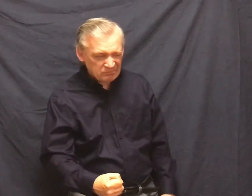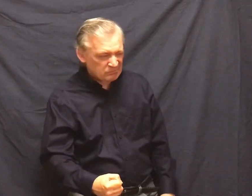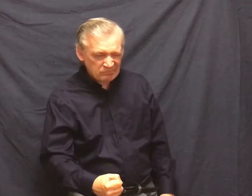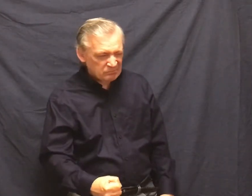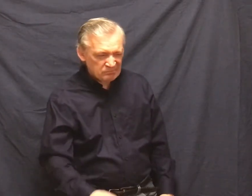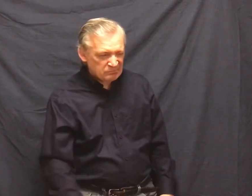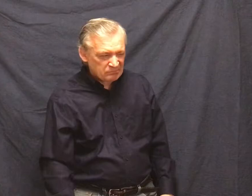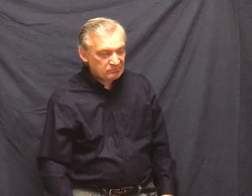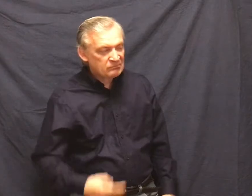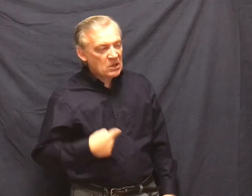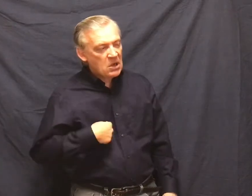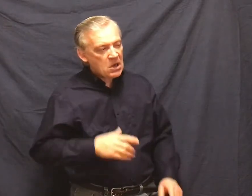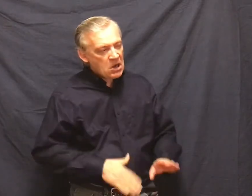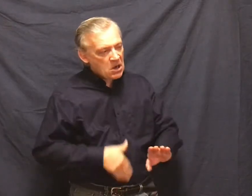I was born right here in California.